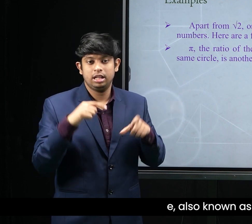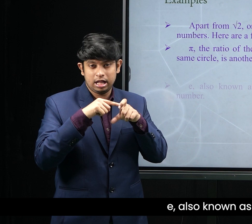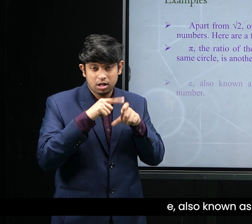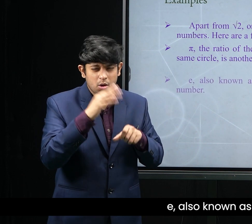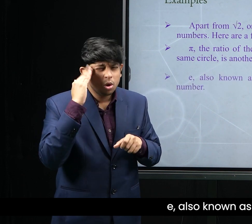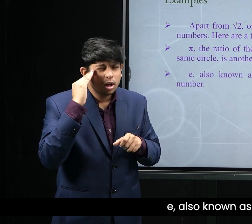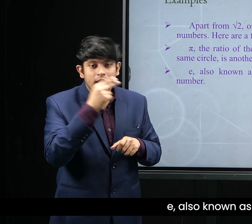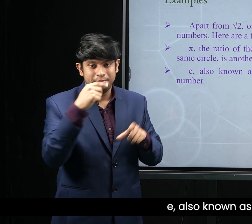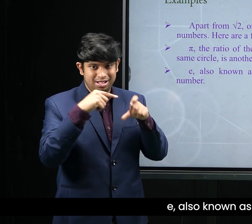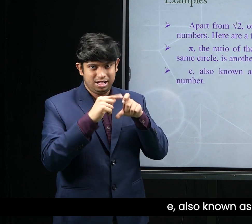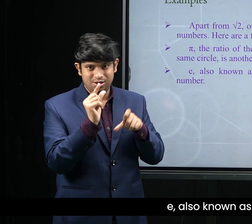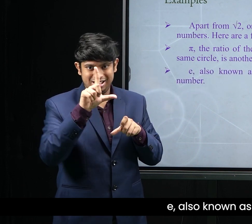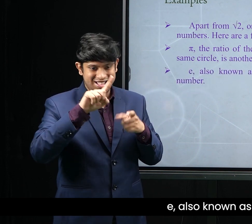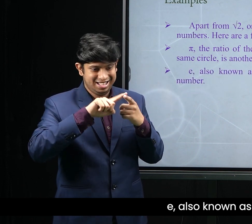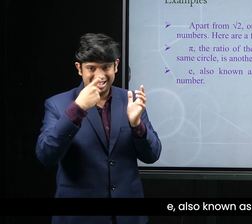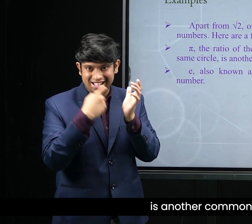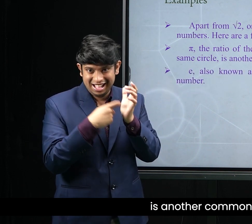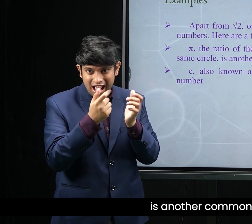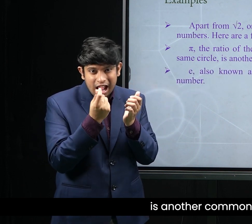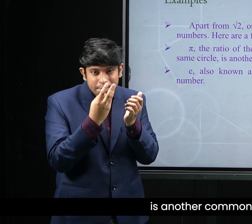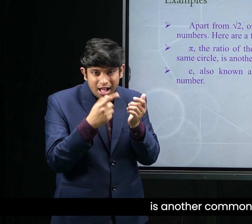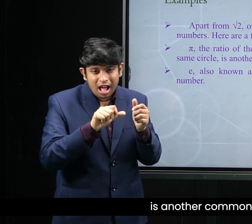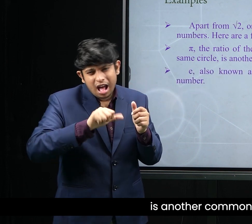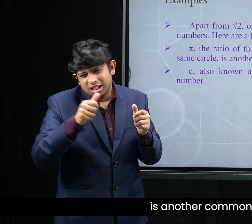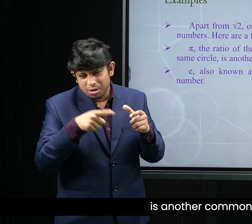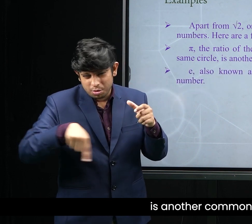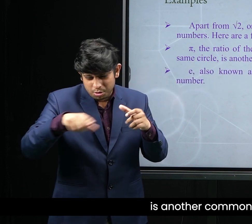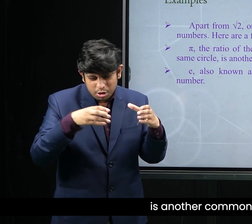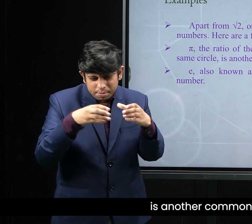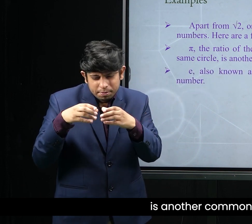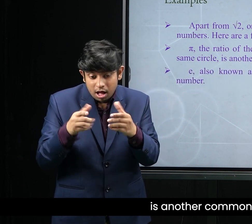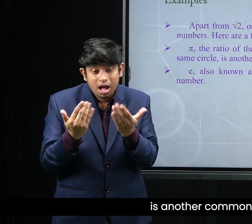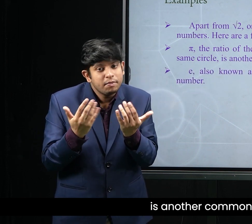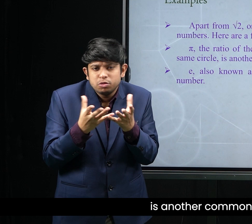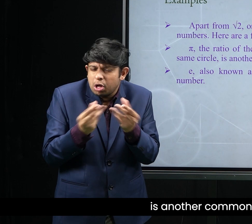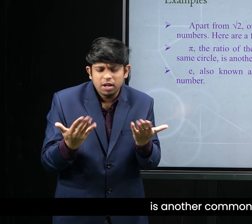E, also known as Euler's number, is another common irrational number.